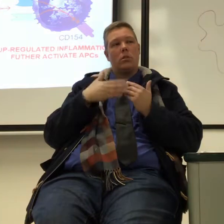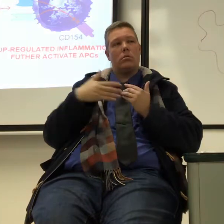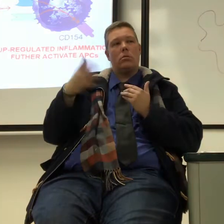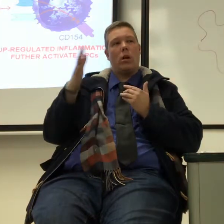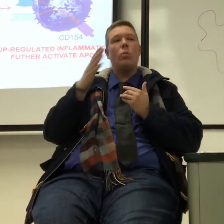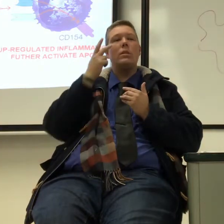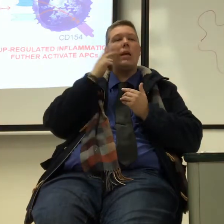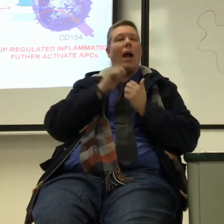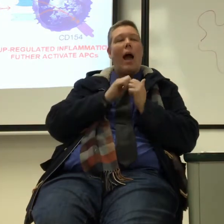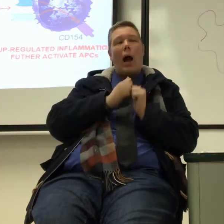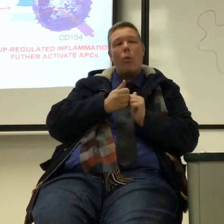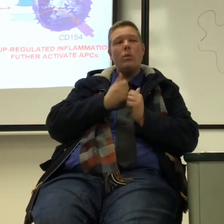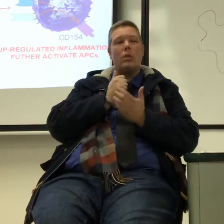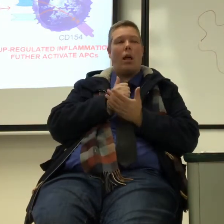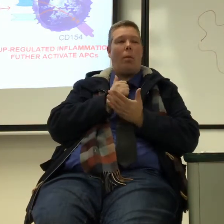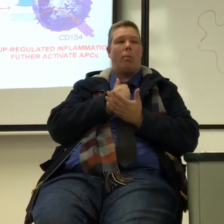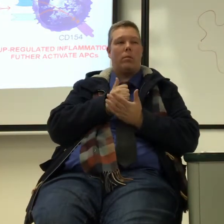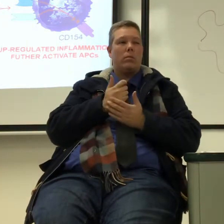it helps.